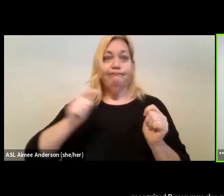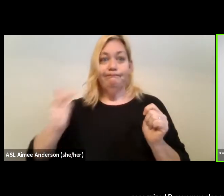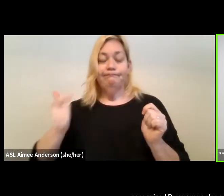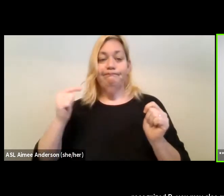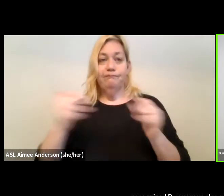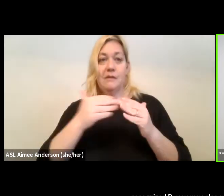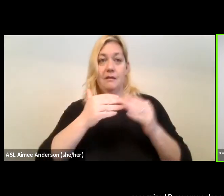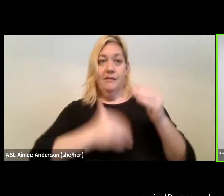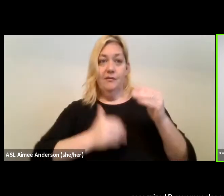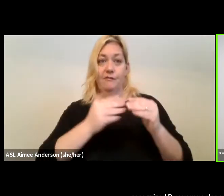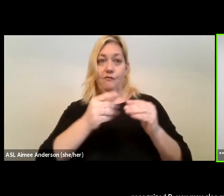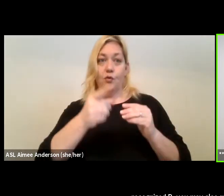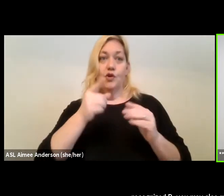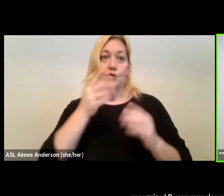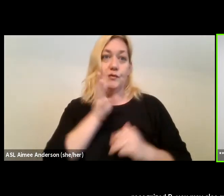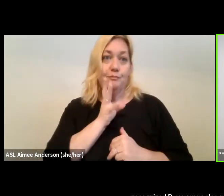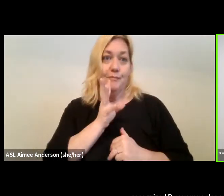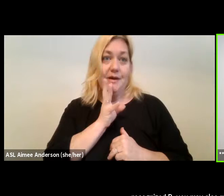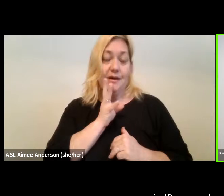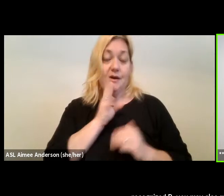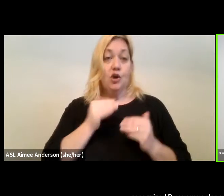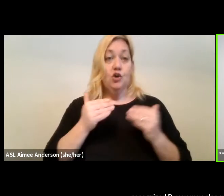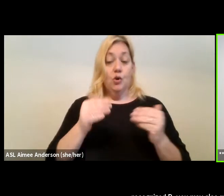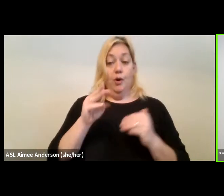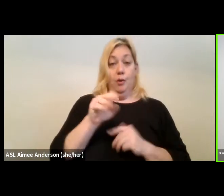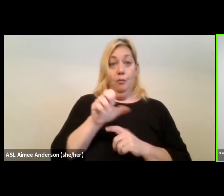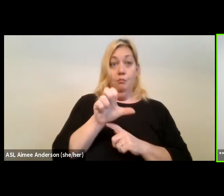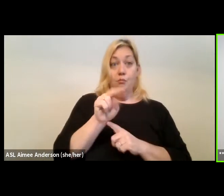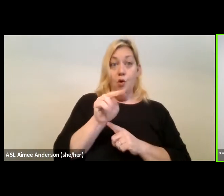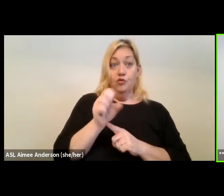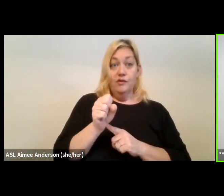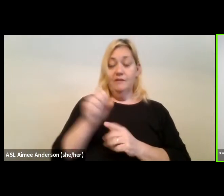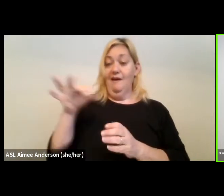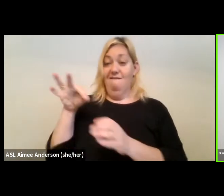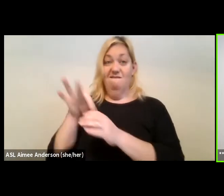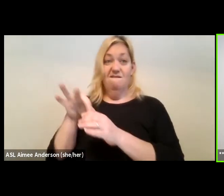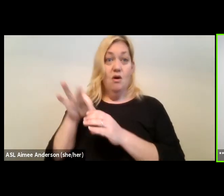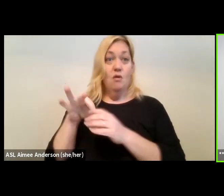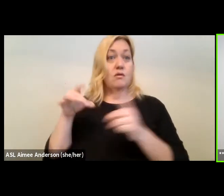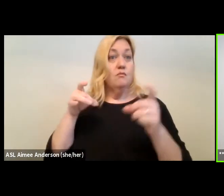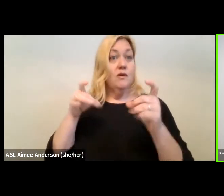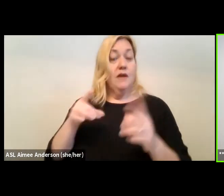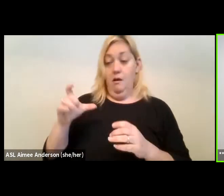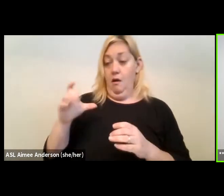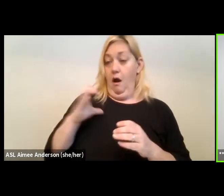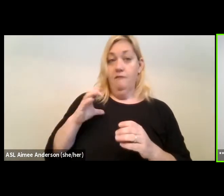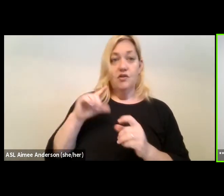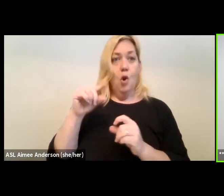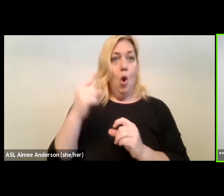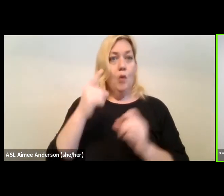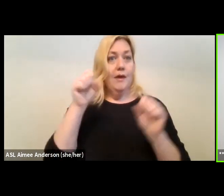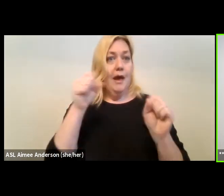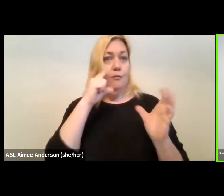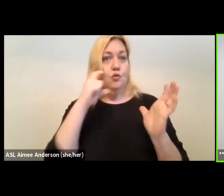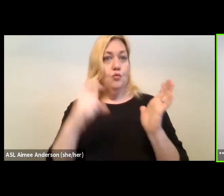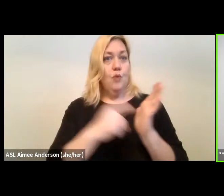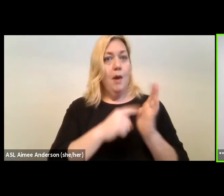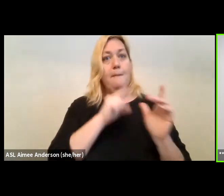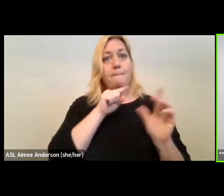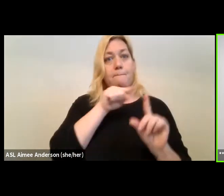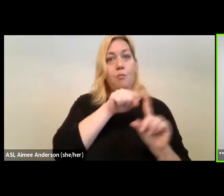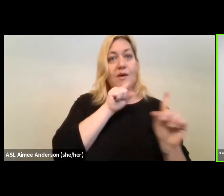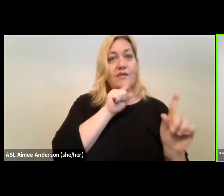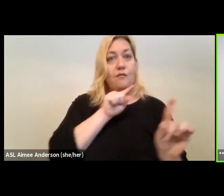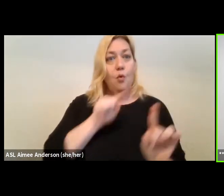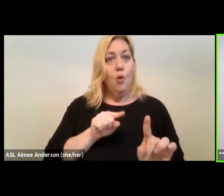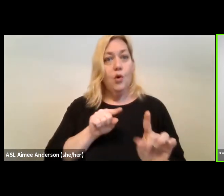you speak. During motions and votes, the presiding officer will only be able to recognize points of order and